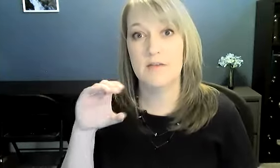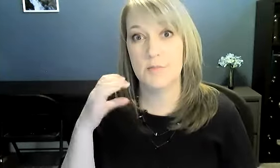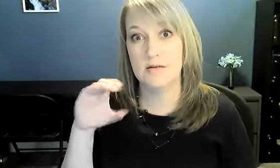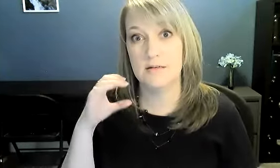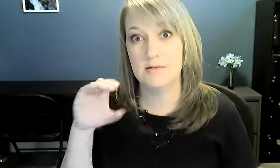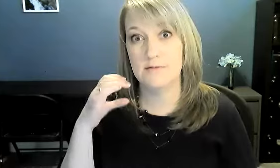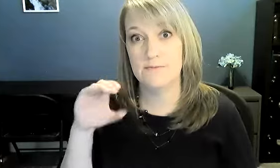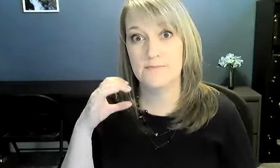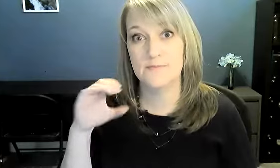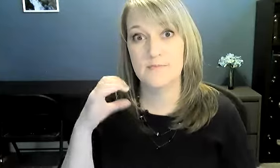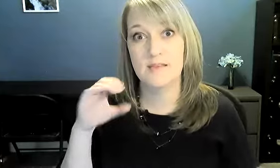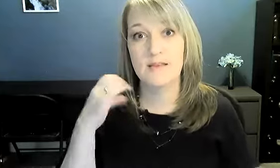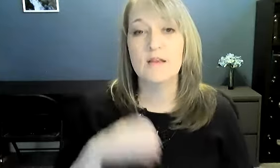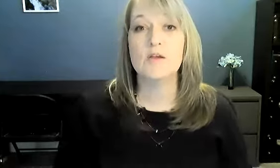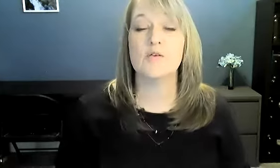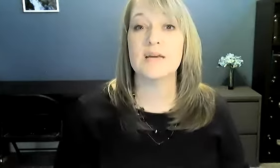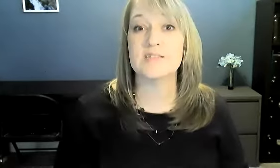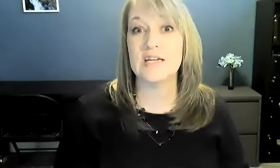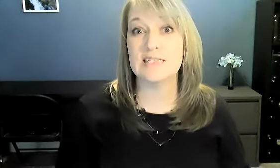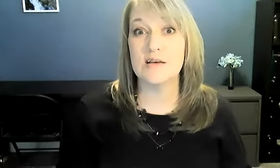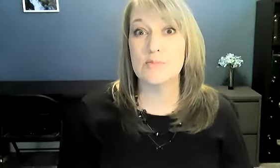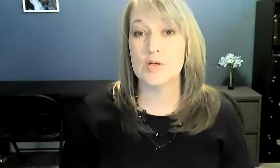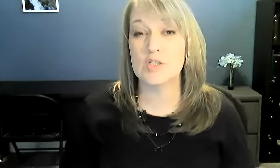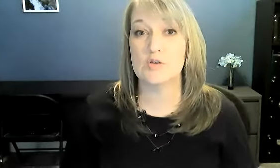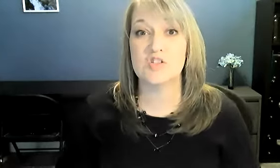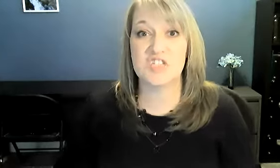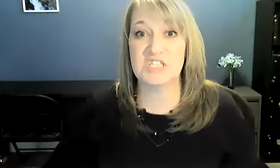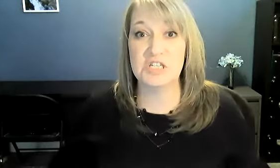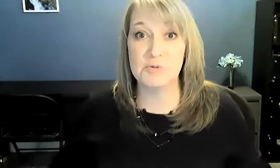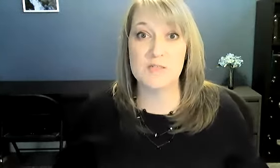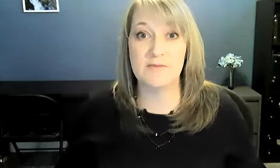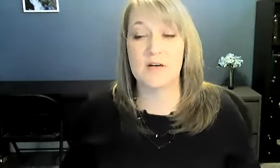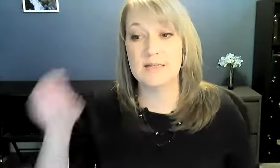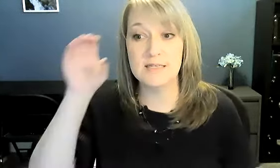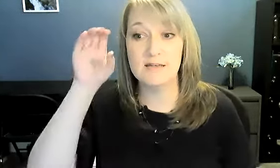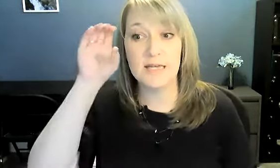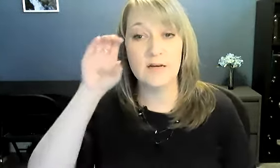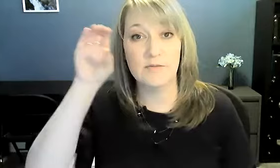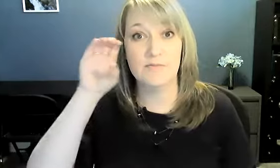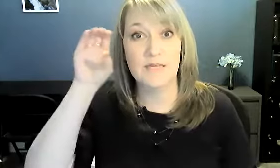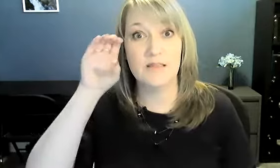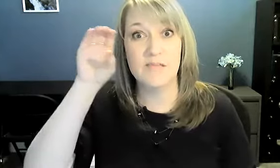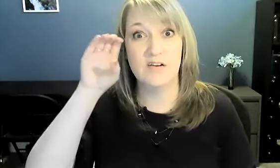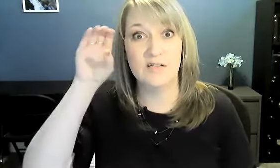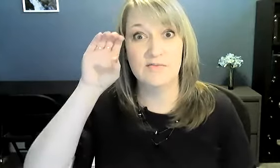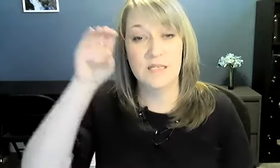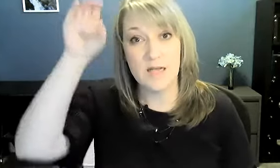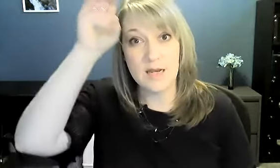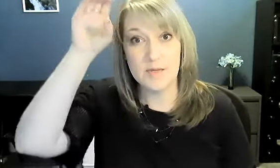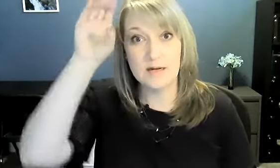female cousin. Your Master ASL book shows just the general sign for cousin here in the middle, not up here, not